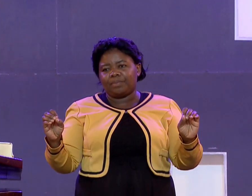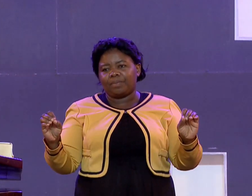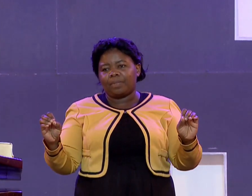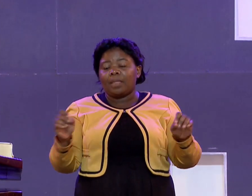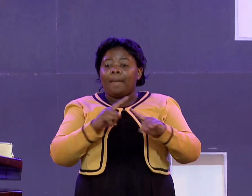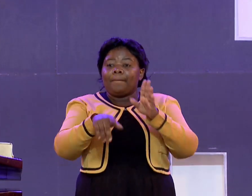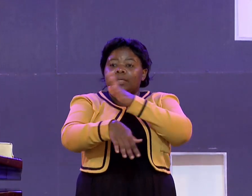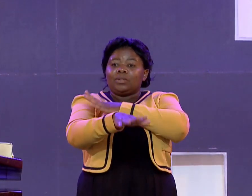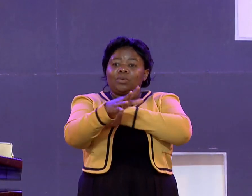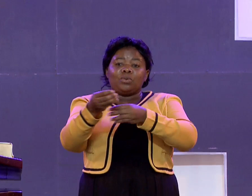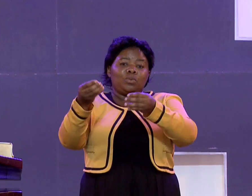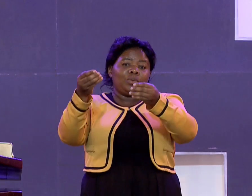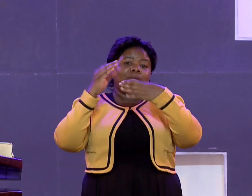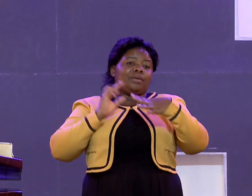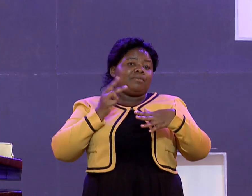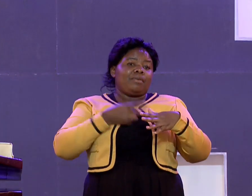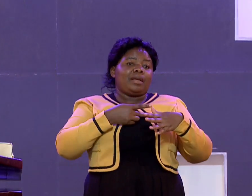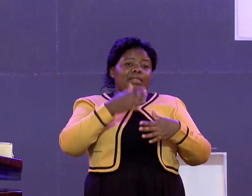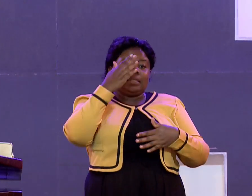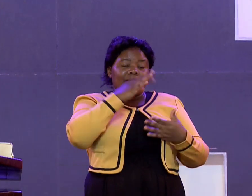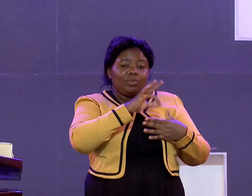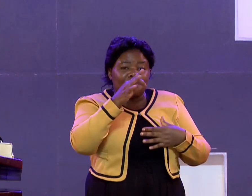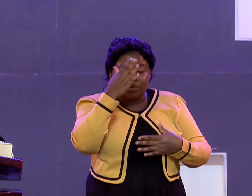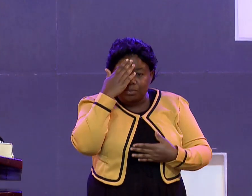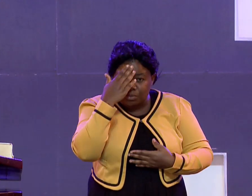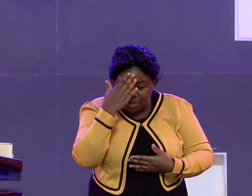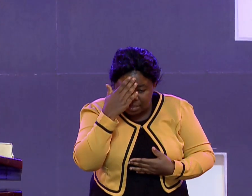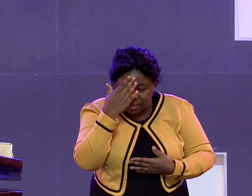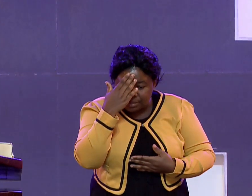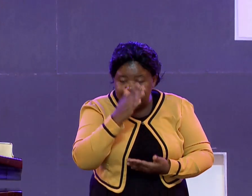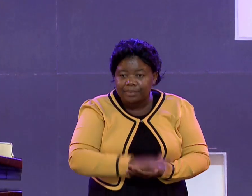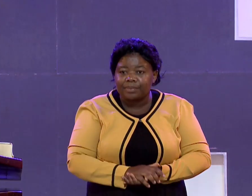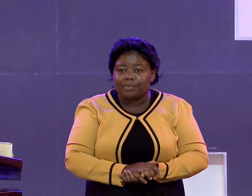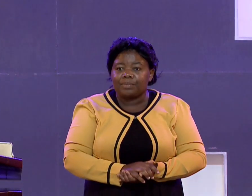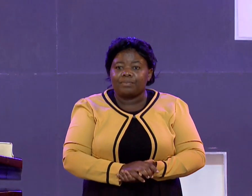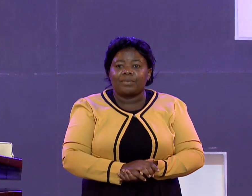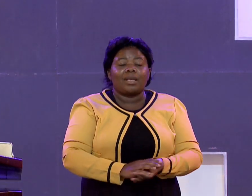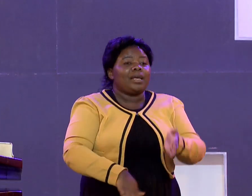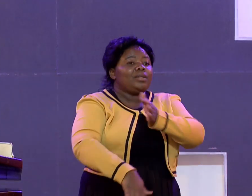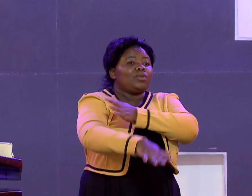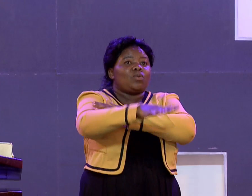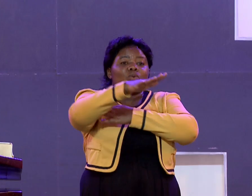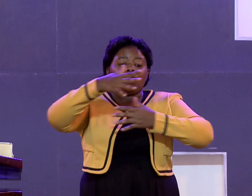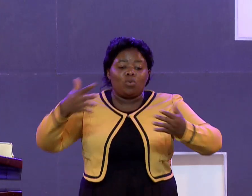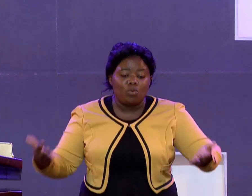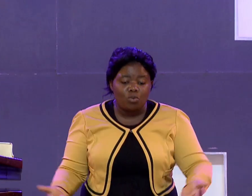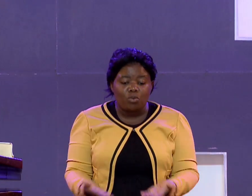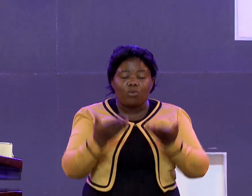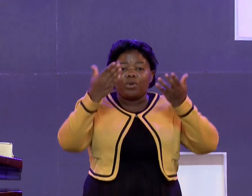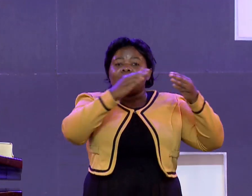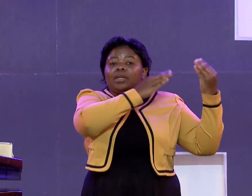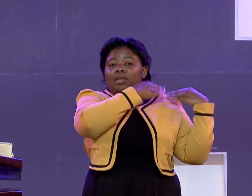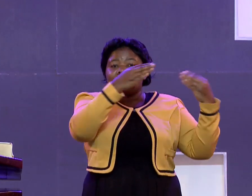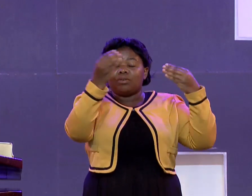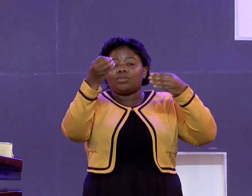Lord will give us that spirit of humility. That God will raise a generation of ministers and leaders who